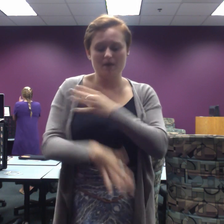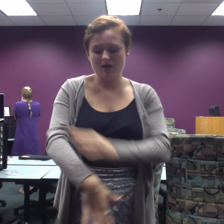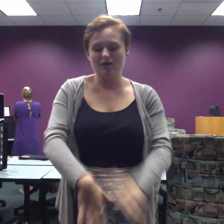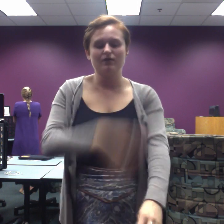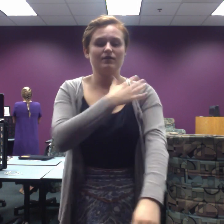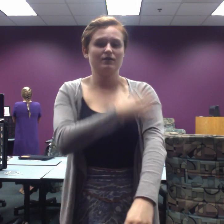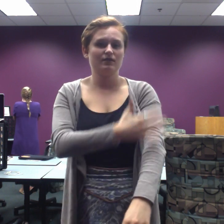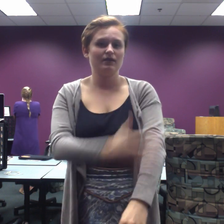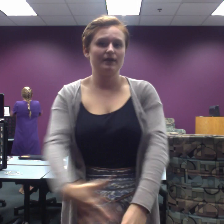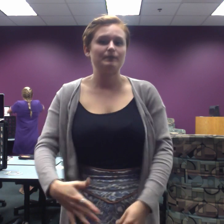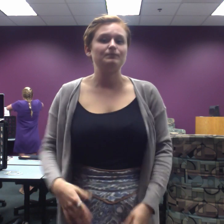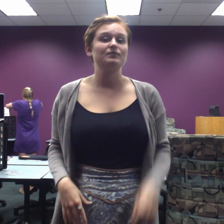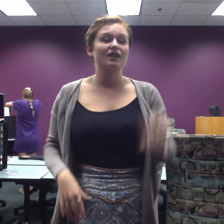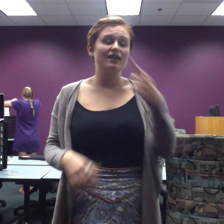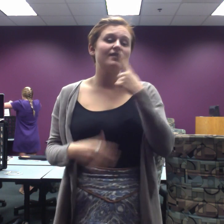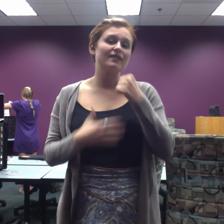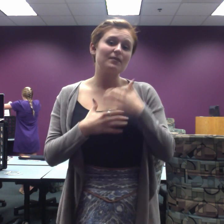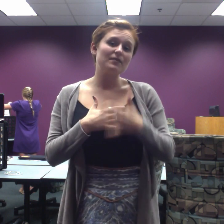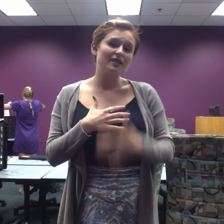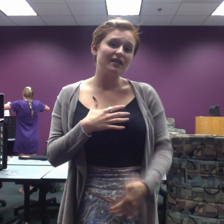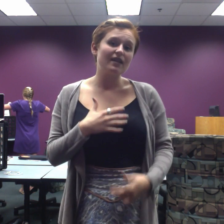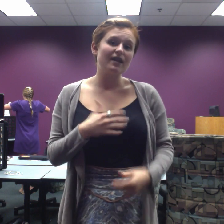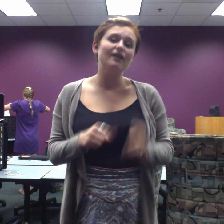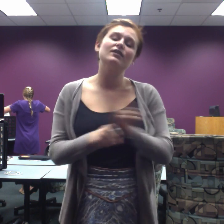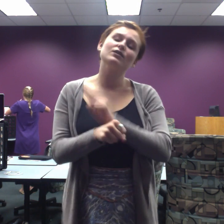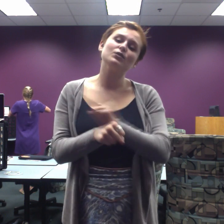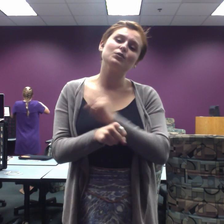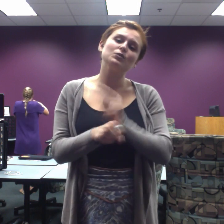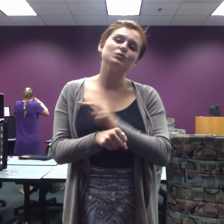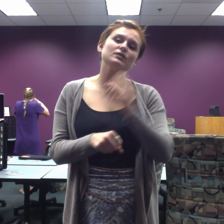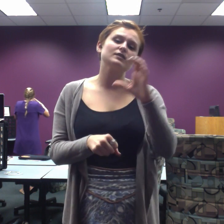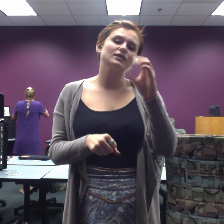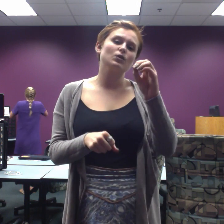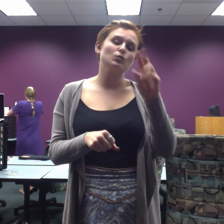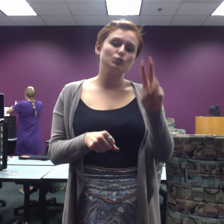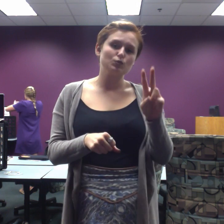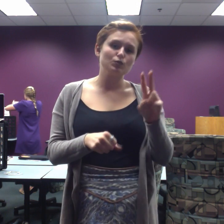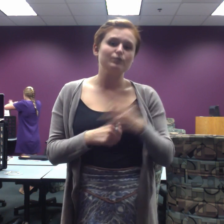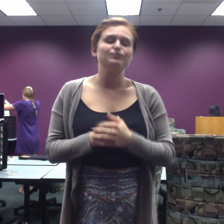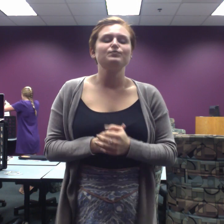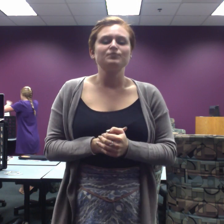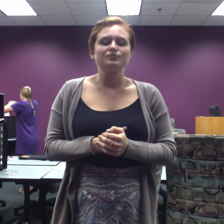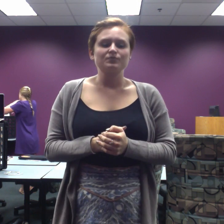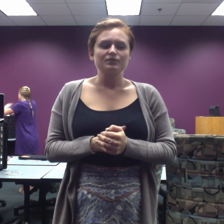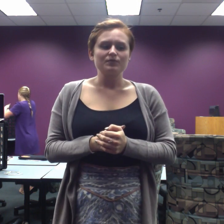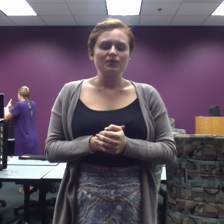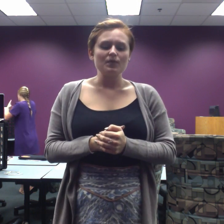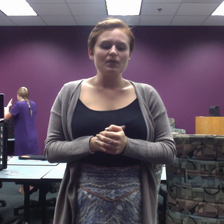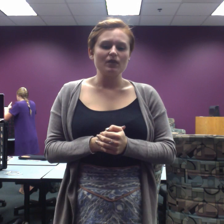it isn't mixed with the blood that has carbon dioxide in it. So they keep the blood